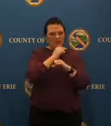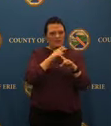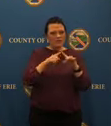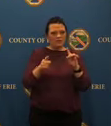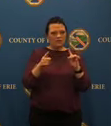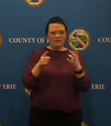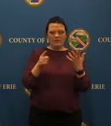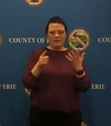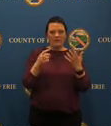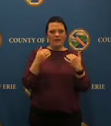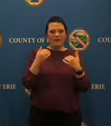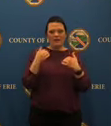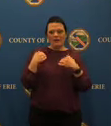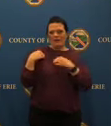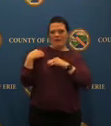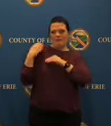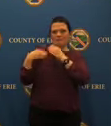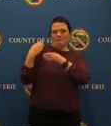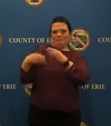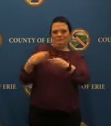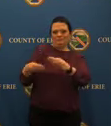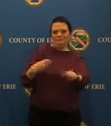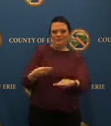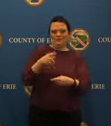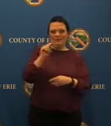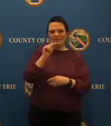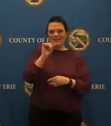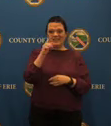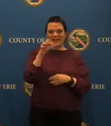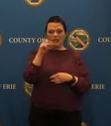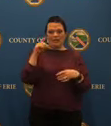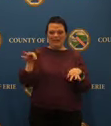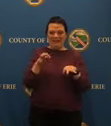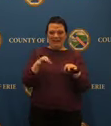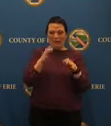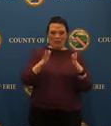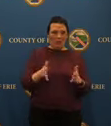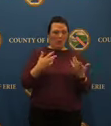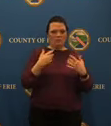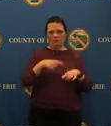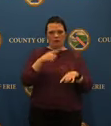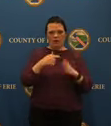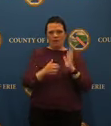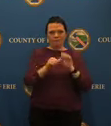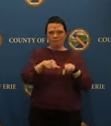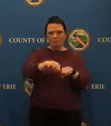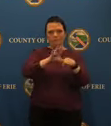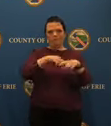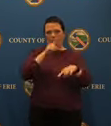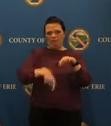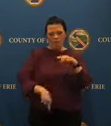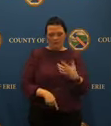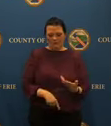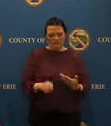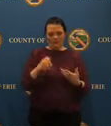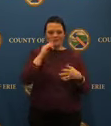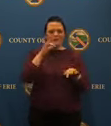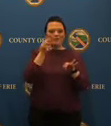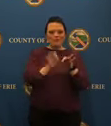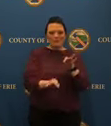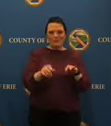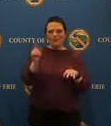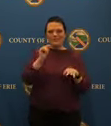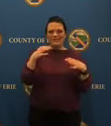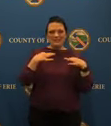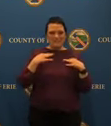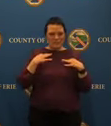of tailors, I have no ability to sew myself any clothing. So what you need here is just simple, an old